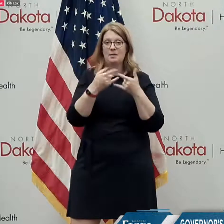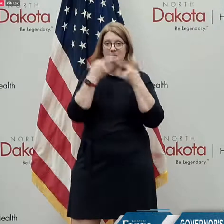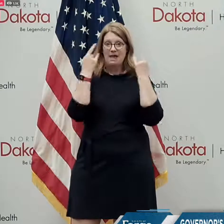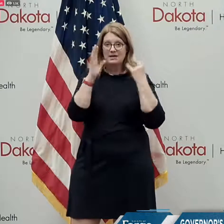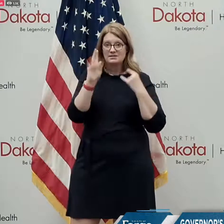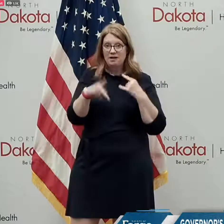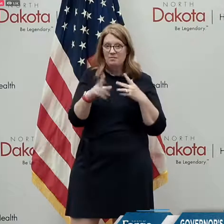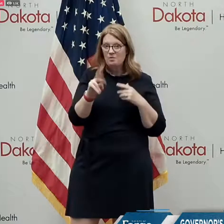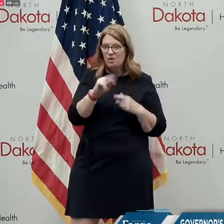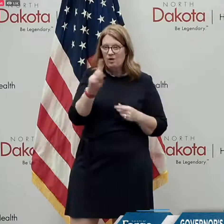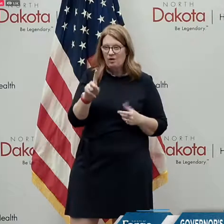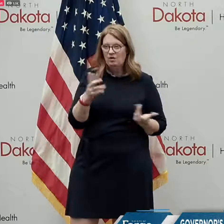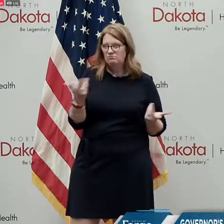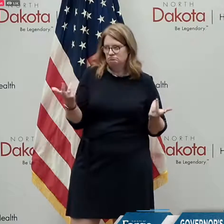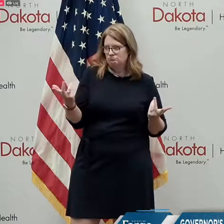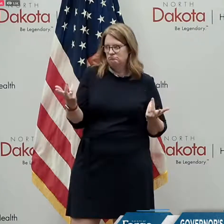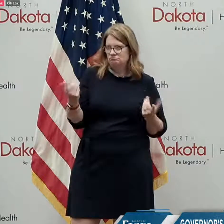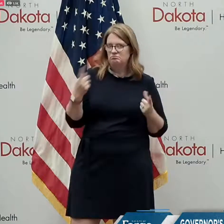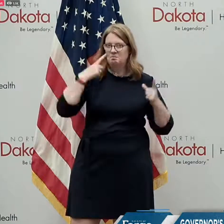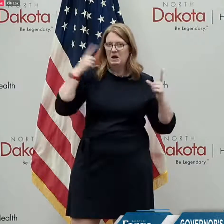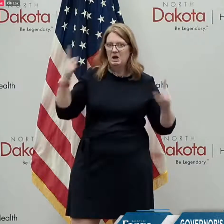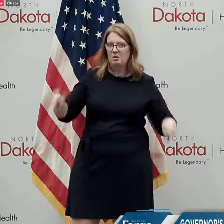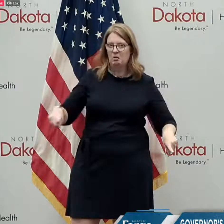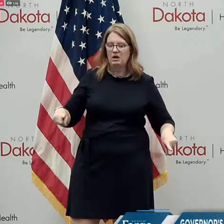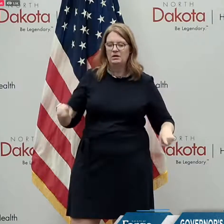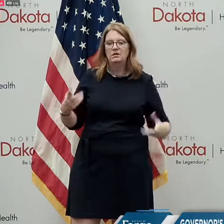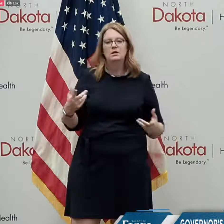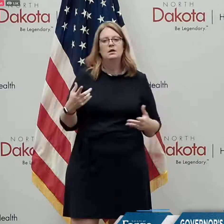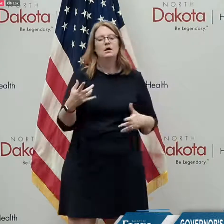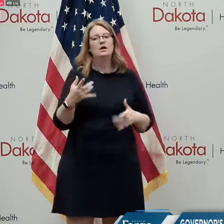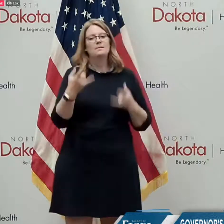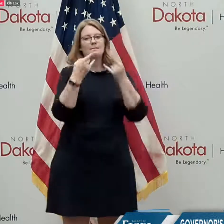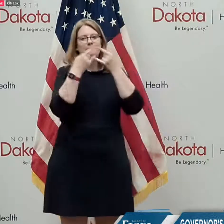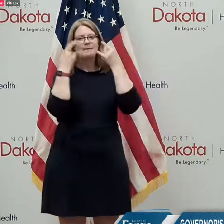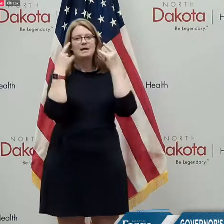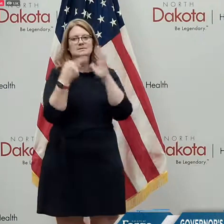same page. I think when we've talked about mask mandates,